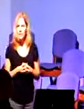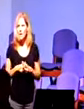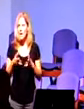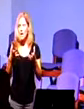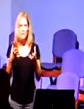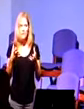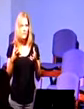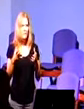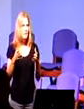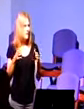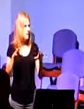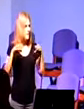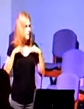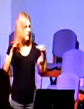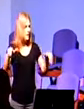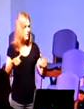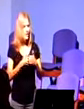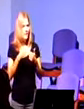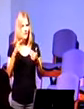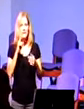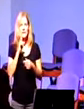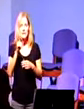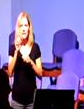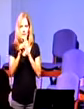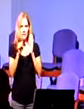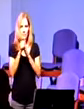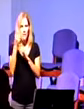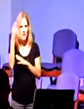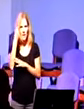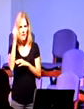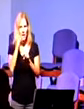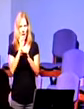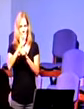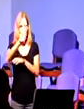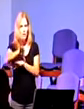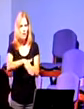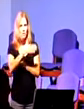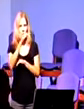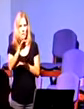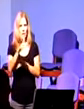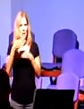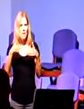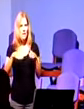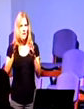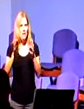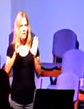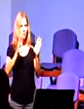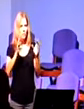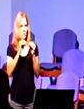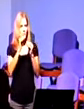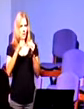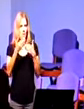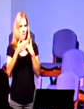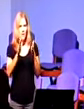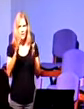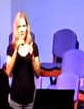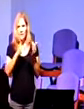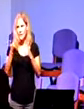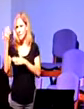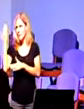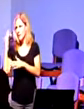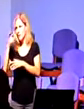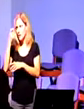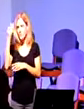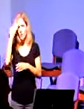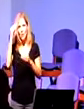And I want us to heed that challenge. This is, 'tis the season to be thinking Operation Christmas Child. Let's do more boxes than we ever have, because